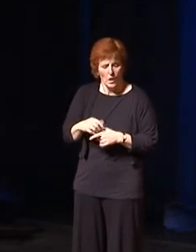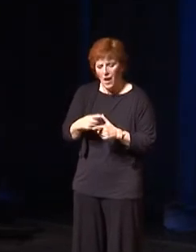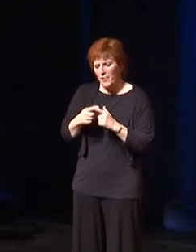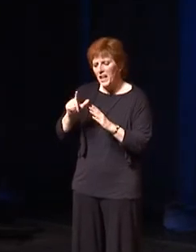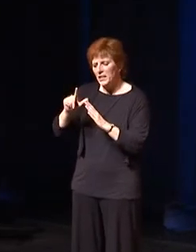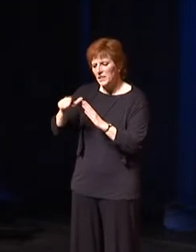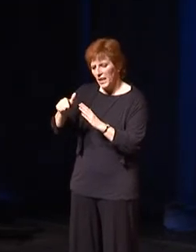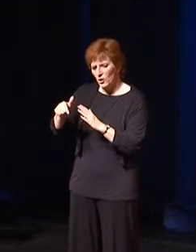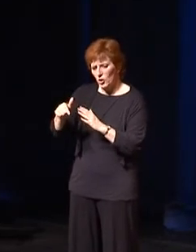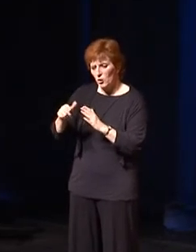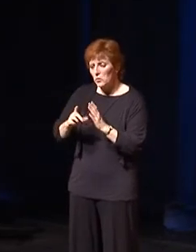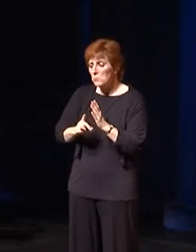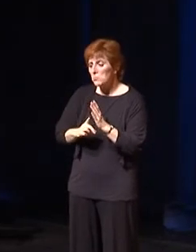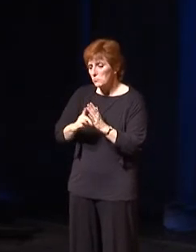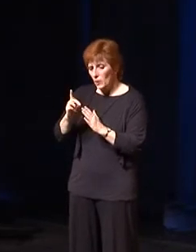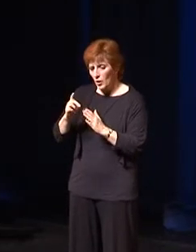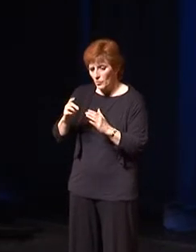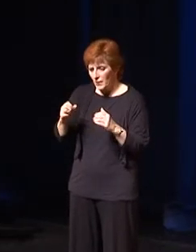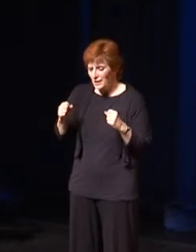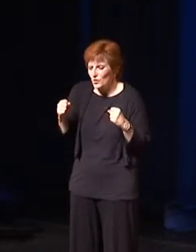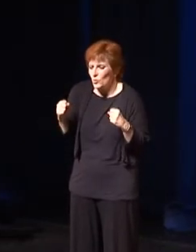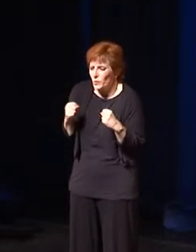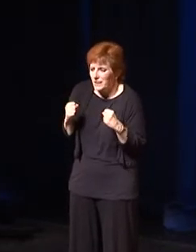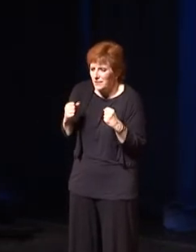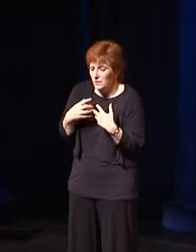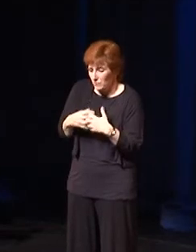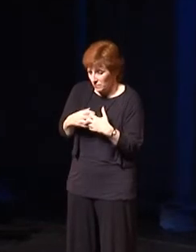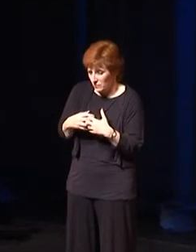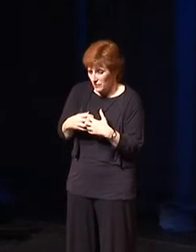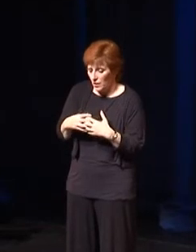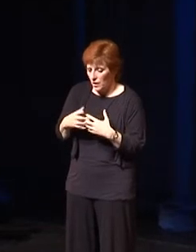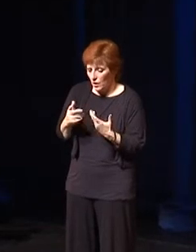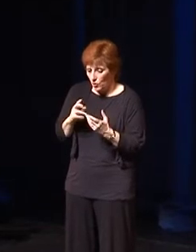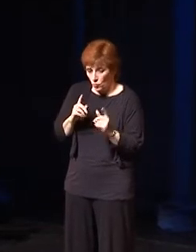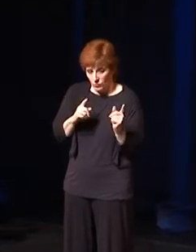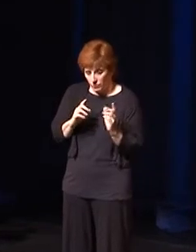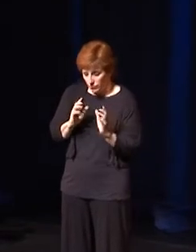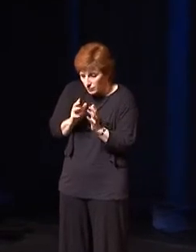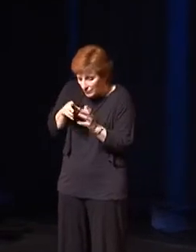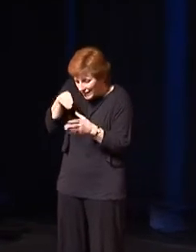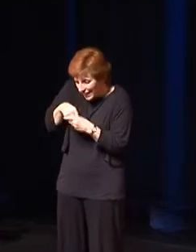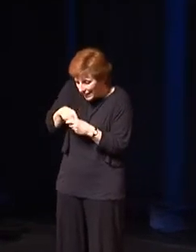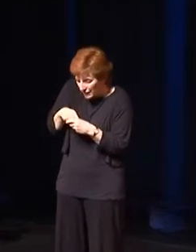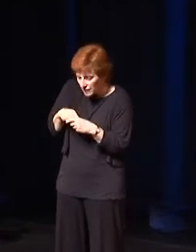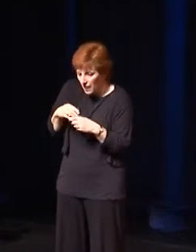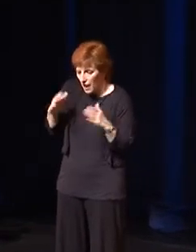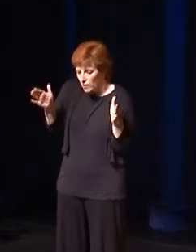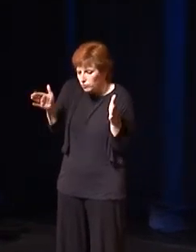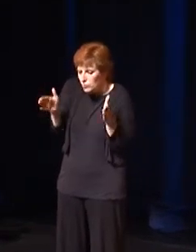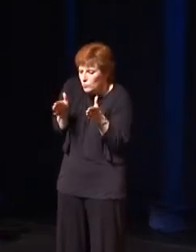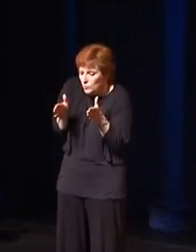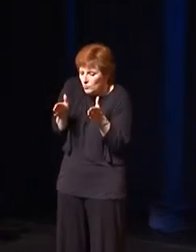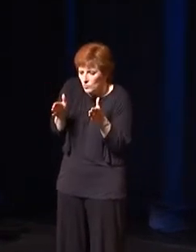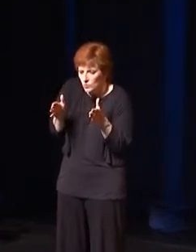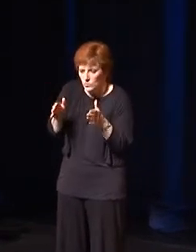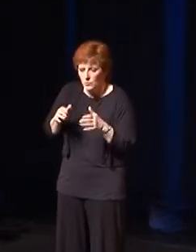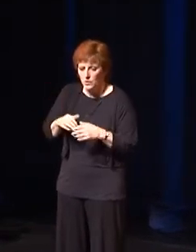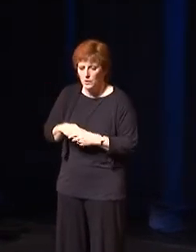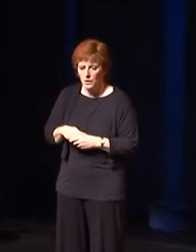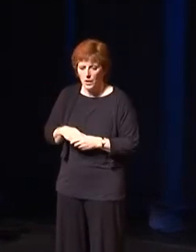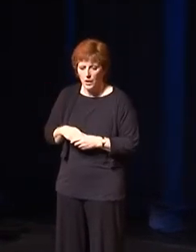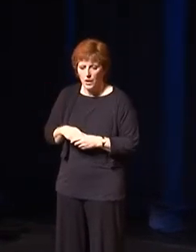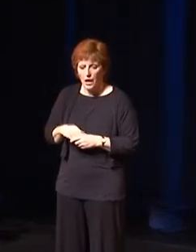And then later on, you developed the squeeze shoe where you got inside, you know, and